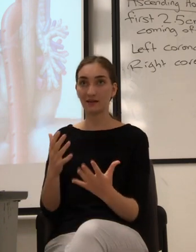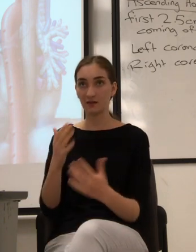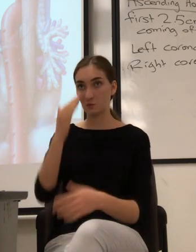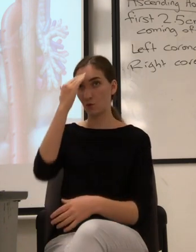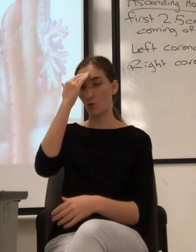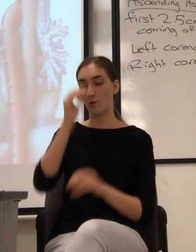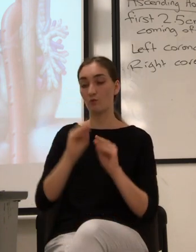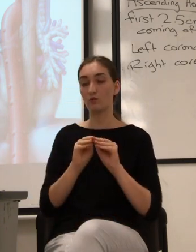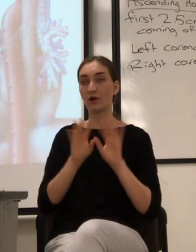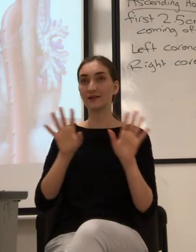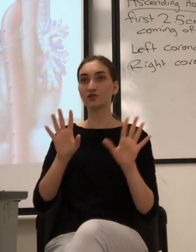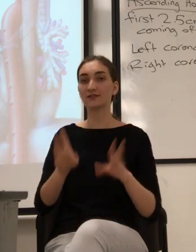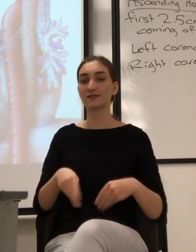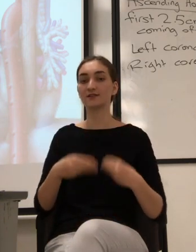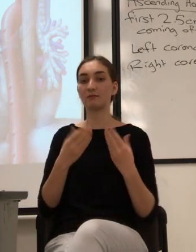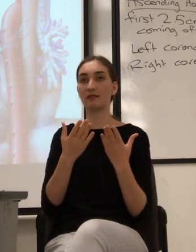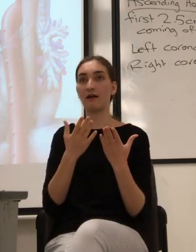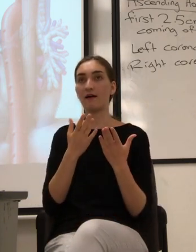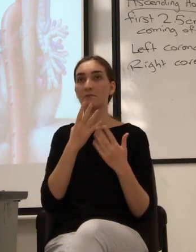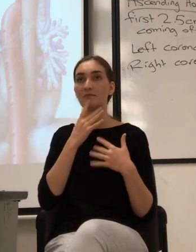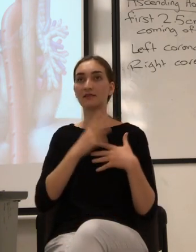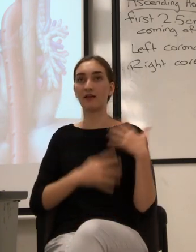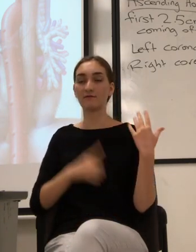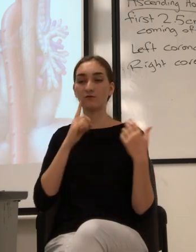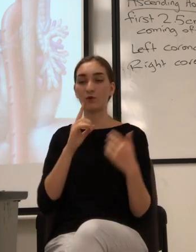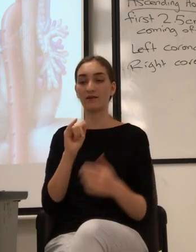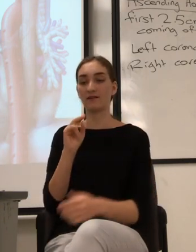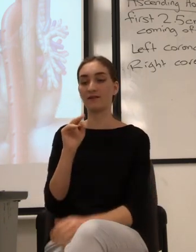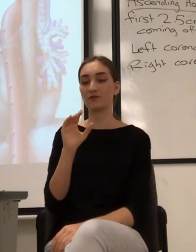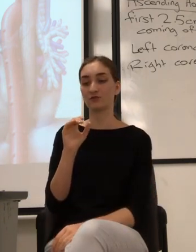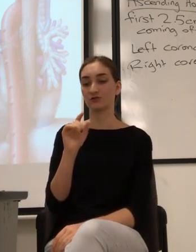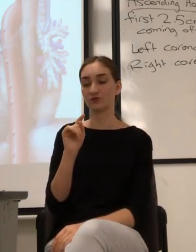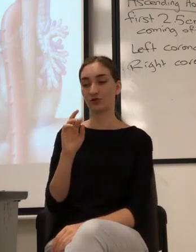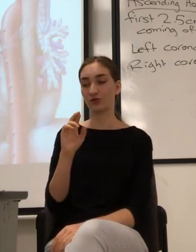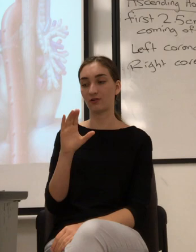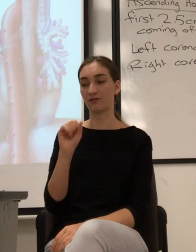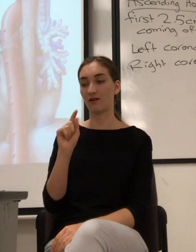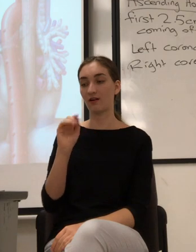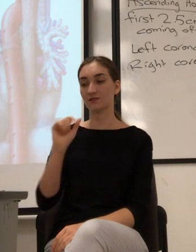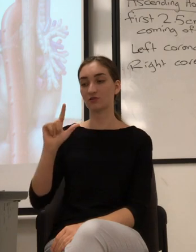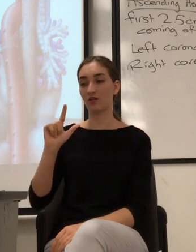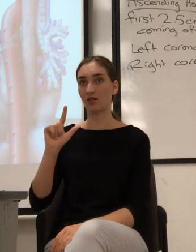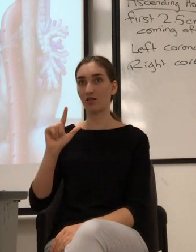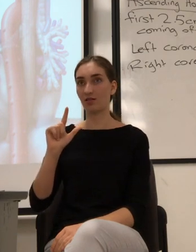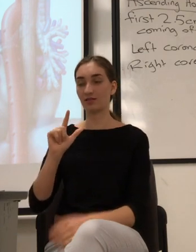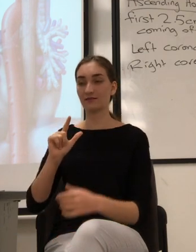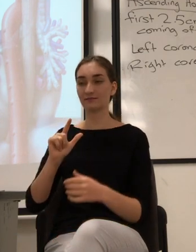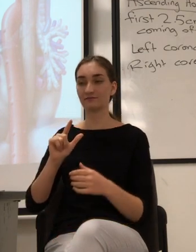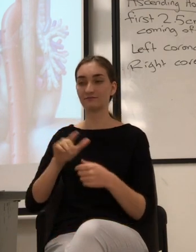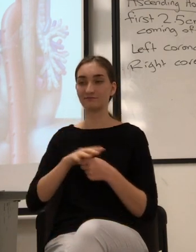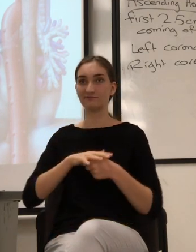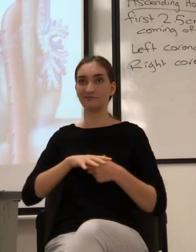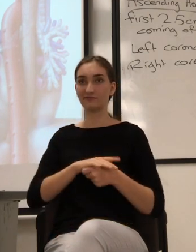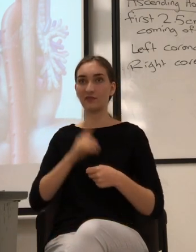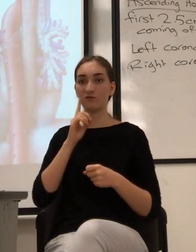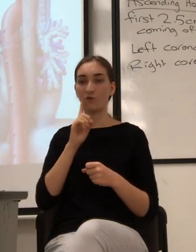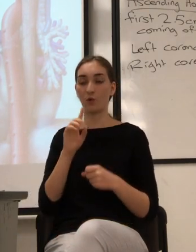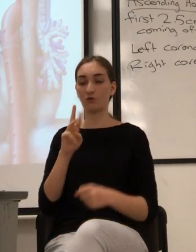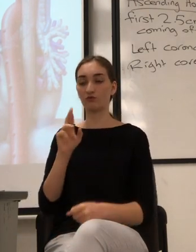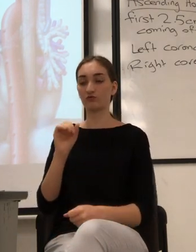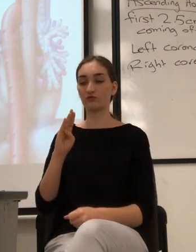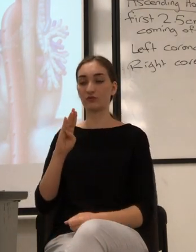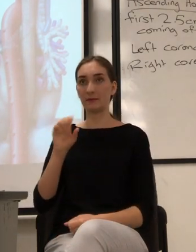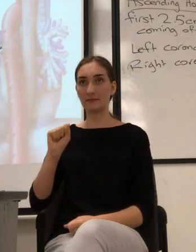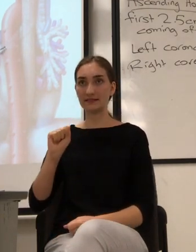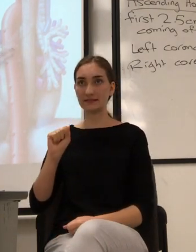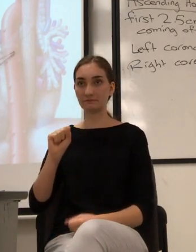that supply blood to the intercostal spaces for the ribs. So you kind of see them here. This picture shows it better.